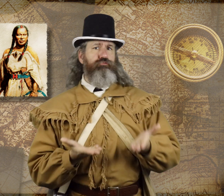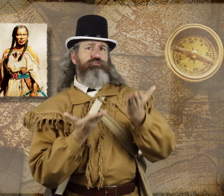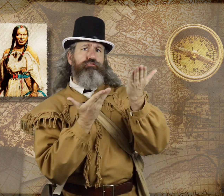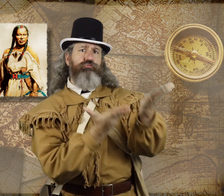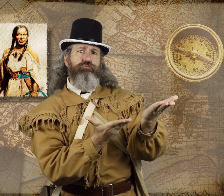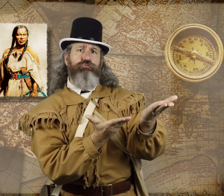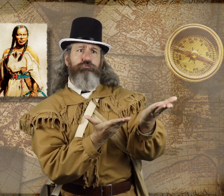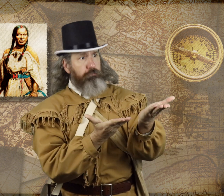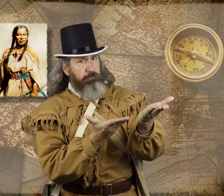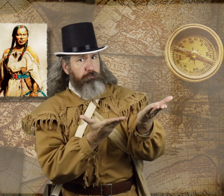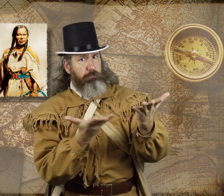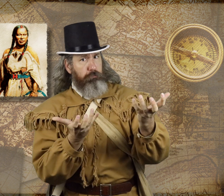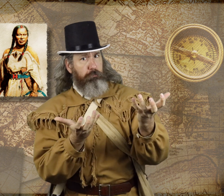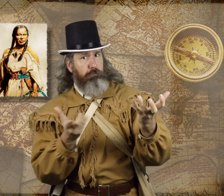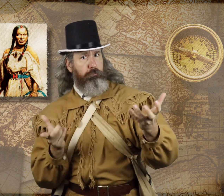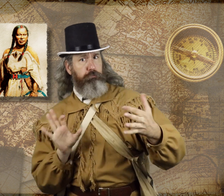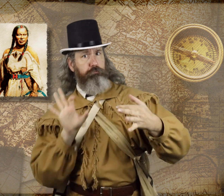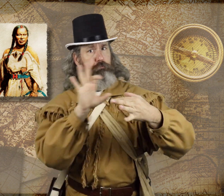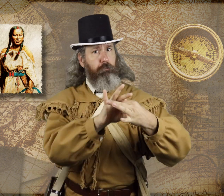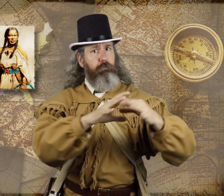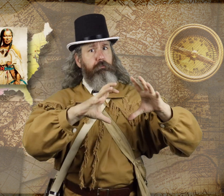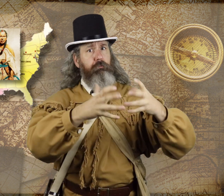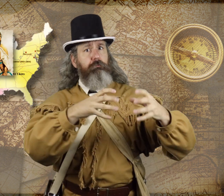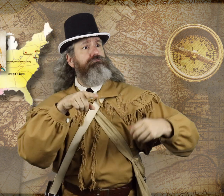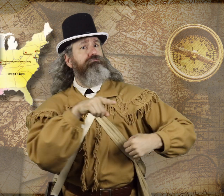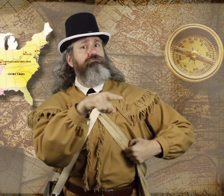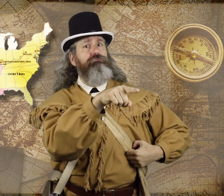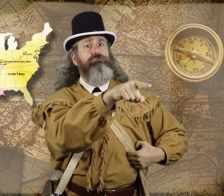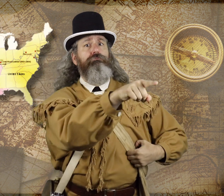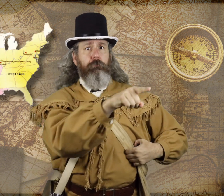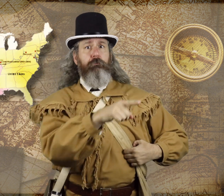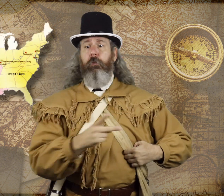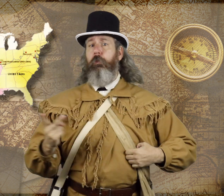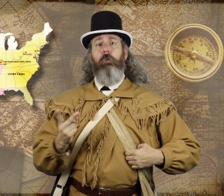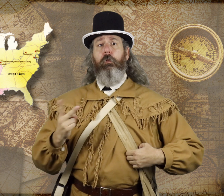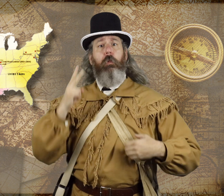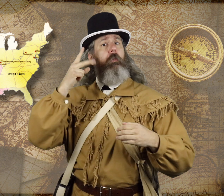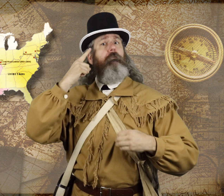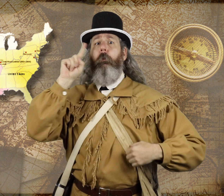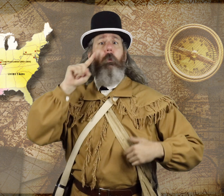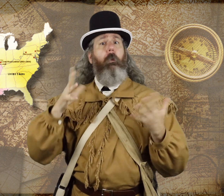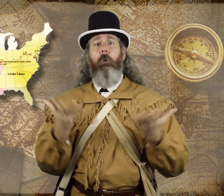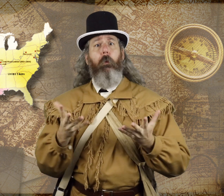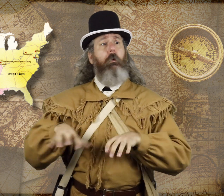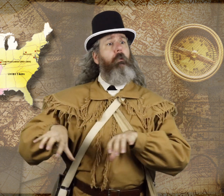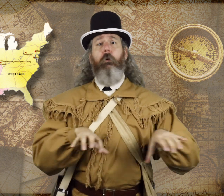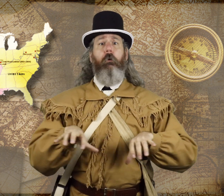They offered to join the expedition as translators.